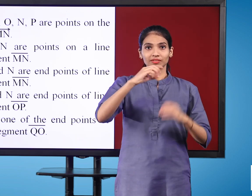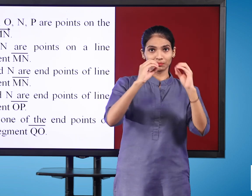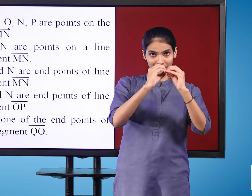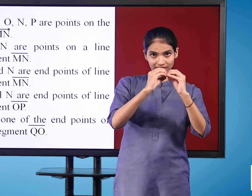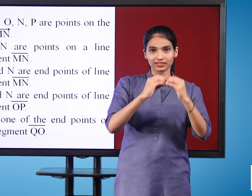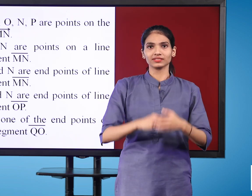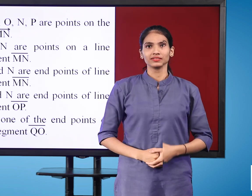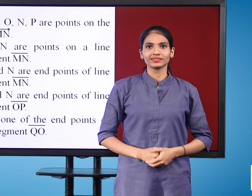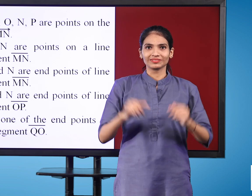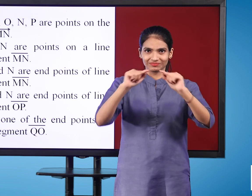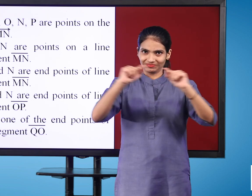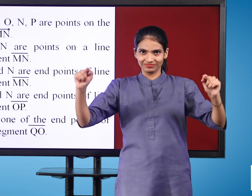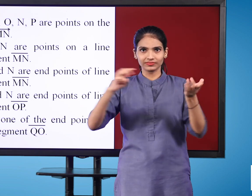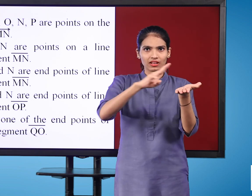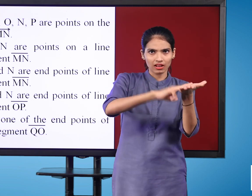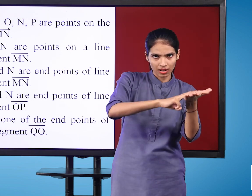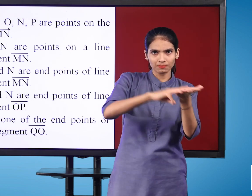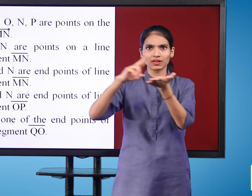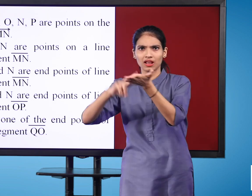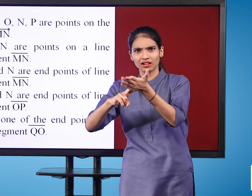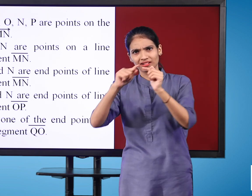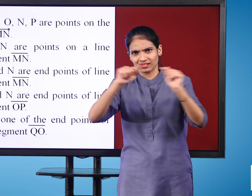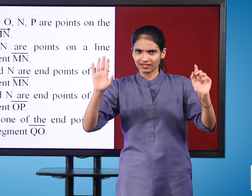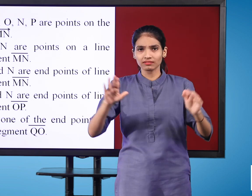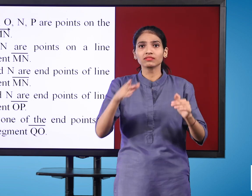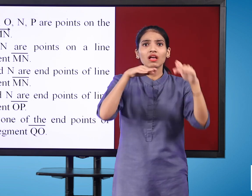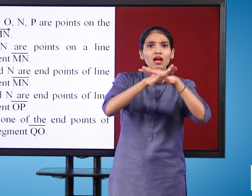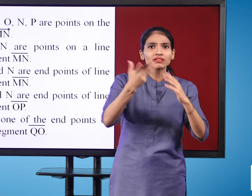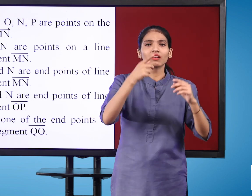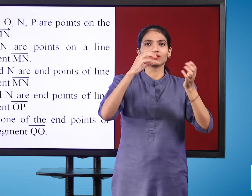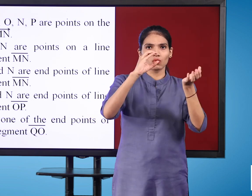B. M, O, N are points on a line segment MN.